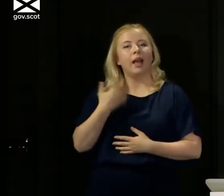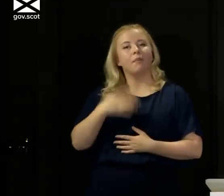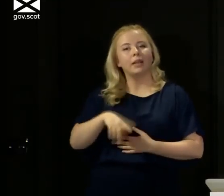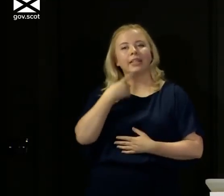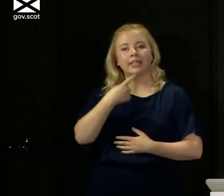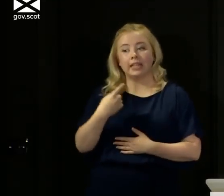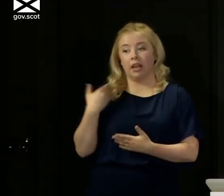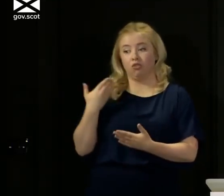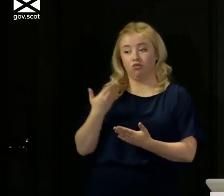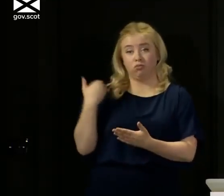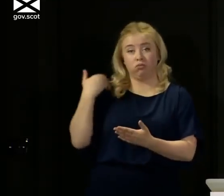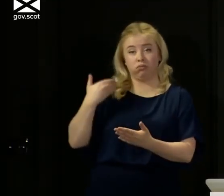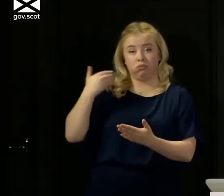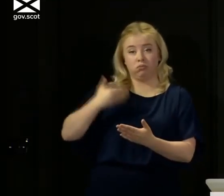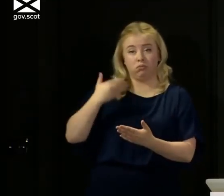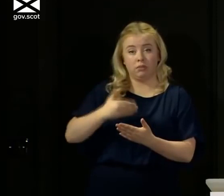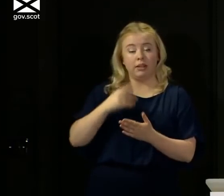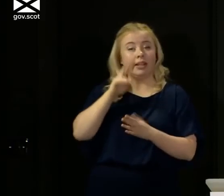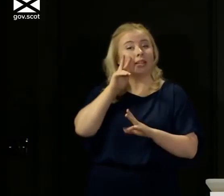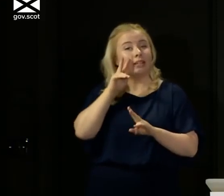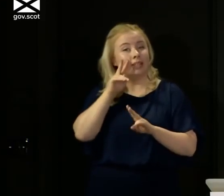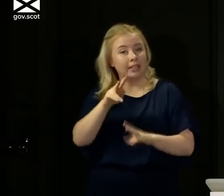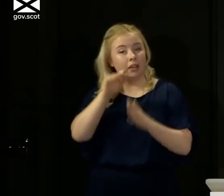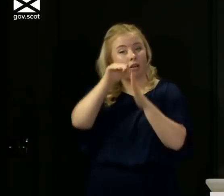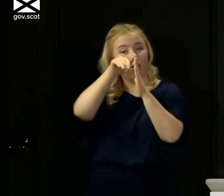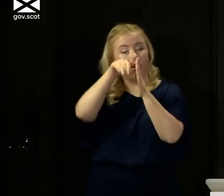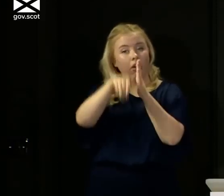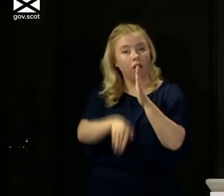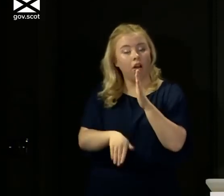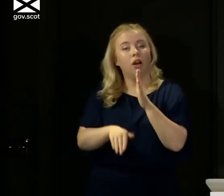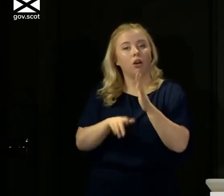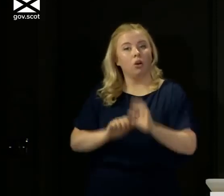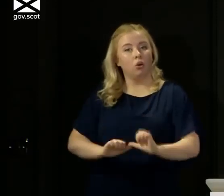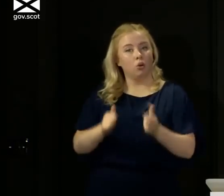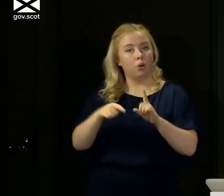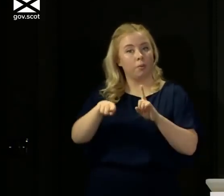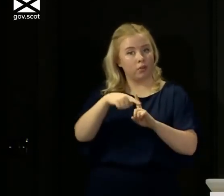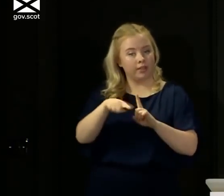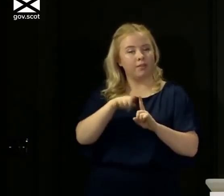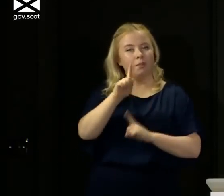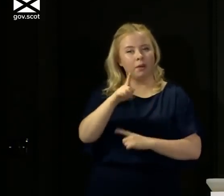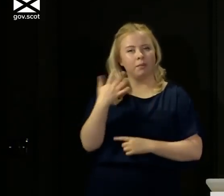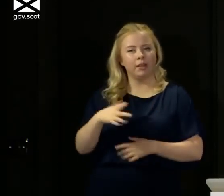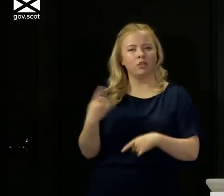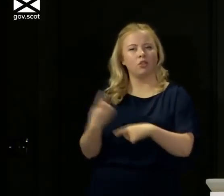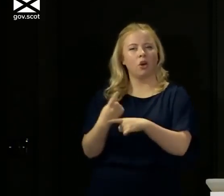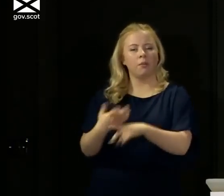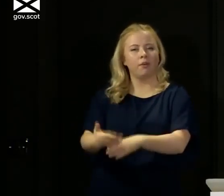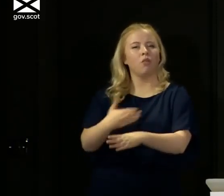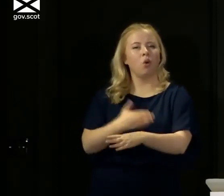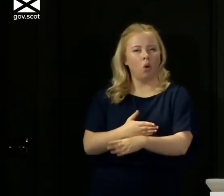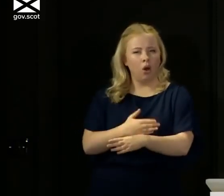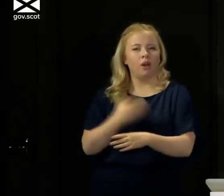are certainly seeing all of the indicators now going in the right direction. We've spoken before, I've spoken before,